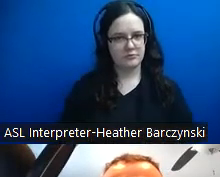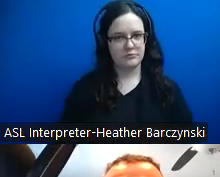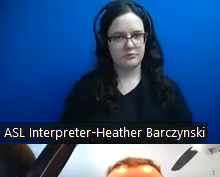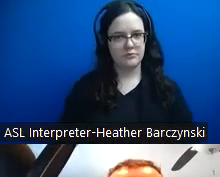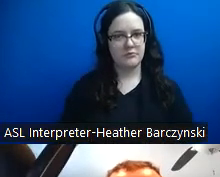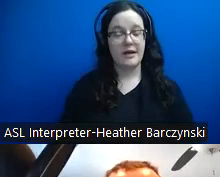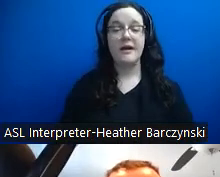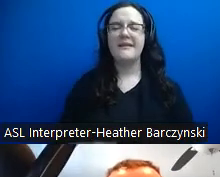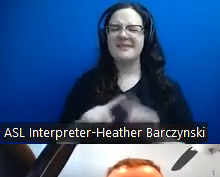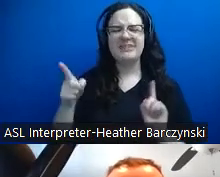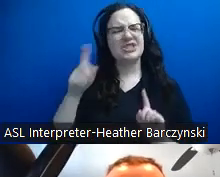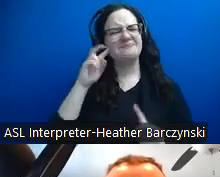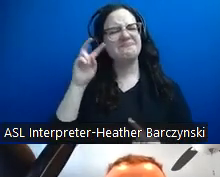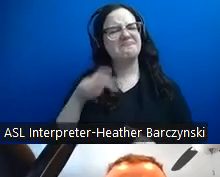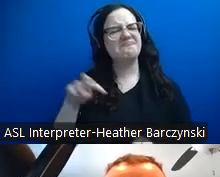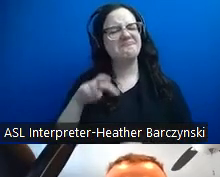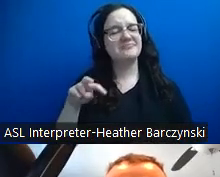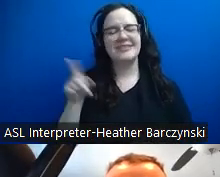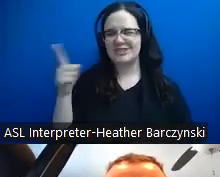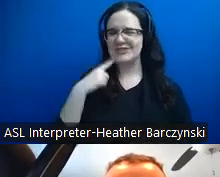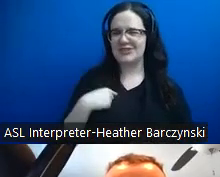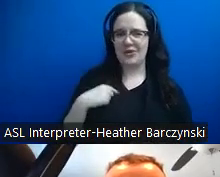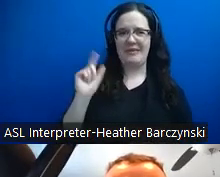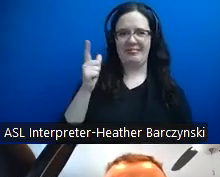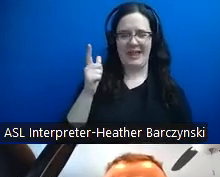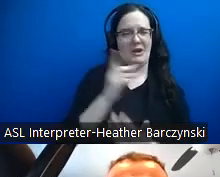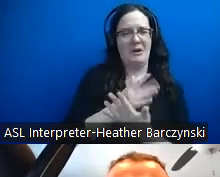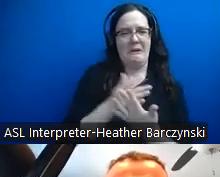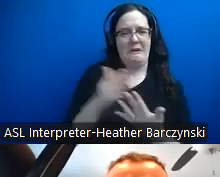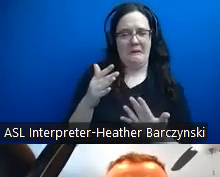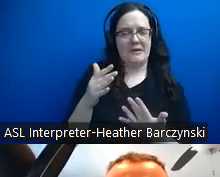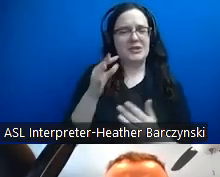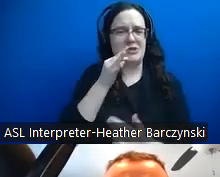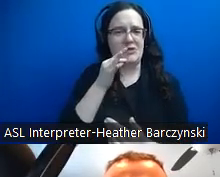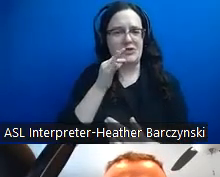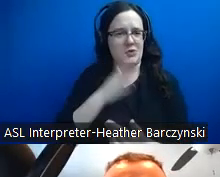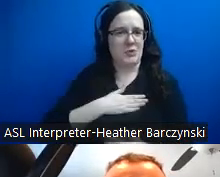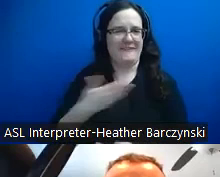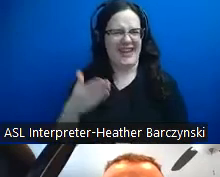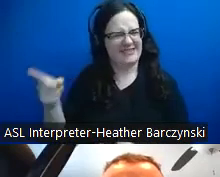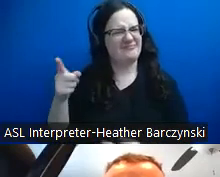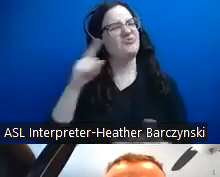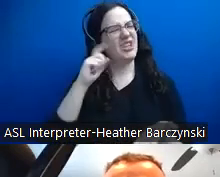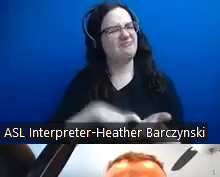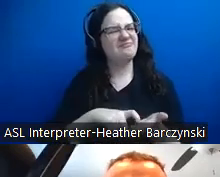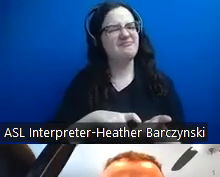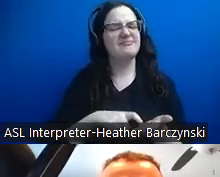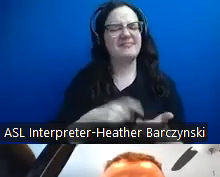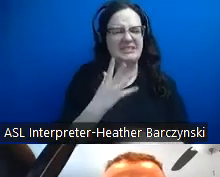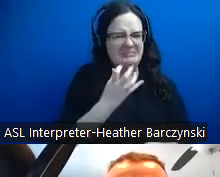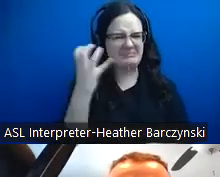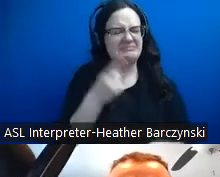But she could tell, she told me near the end, before I confessed to her what was going on, she could see the irritability, she could see the isolation, she could